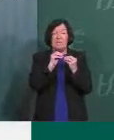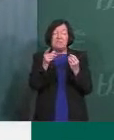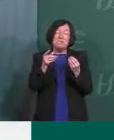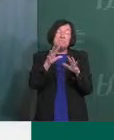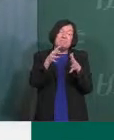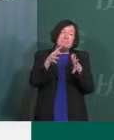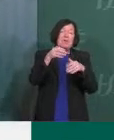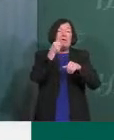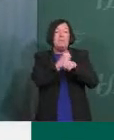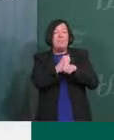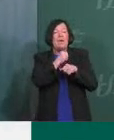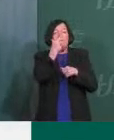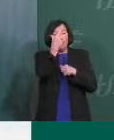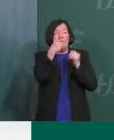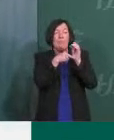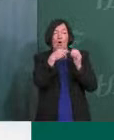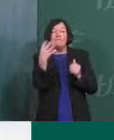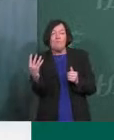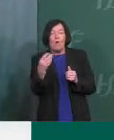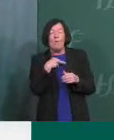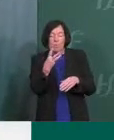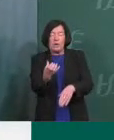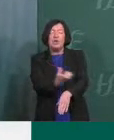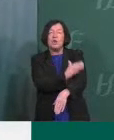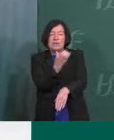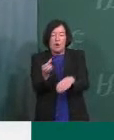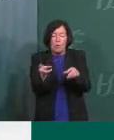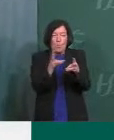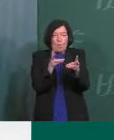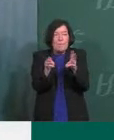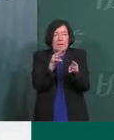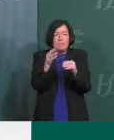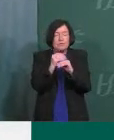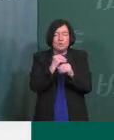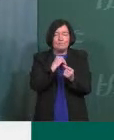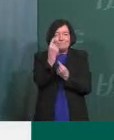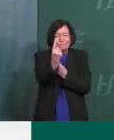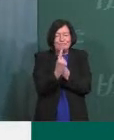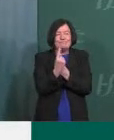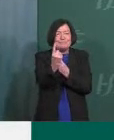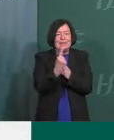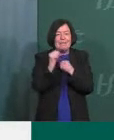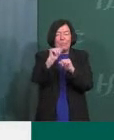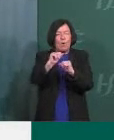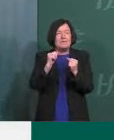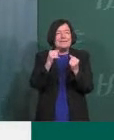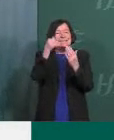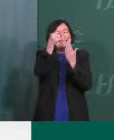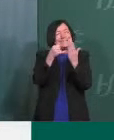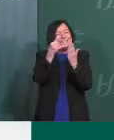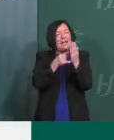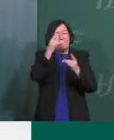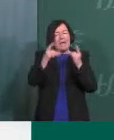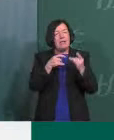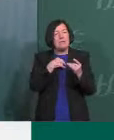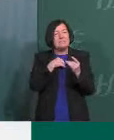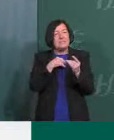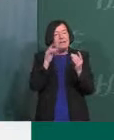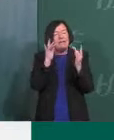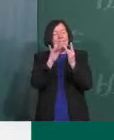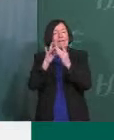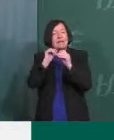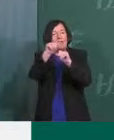averaging out around 3.4. So we are going to continue to work with people to come forward to give us those details and allow us make contact with their